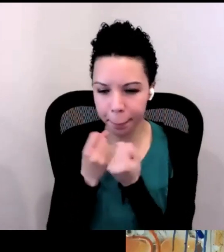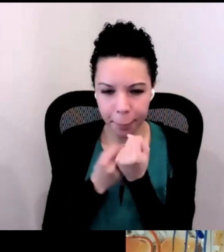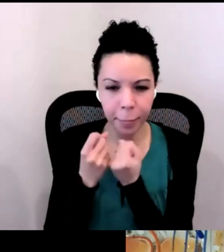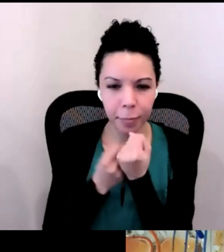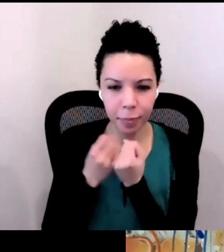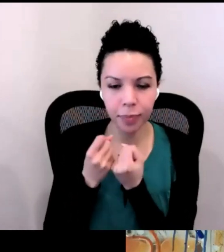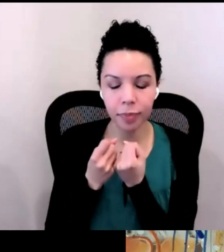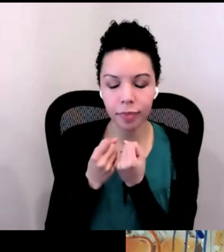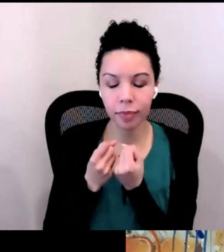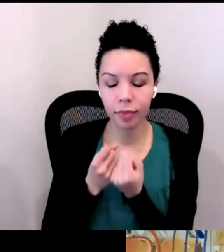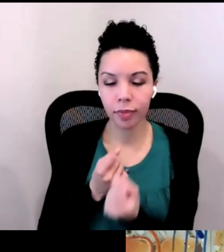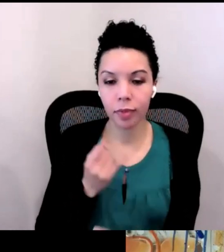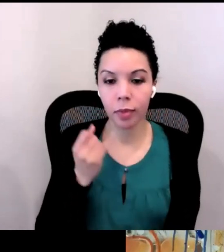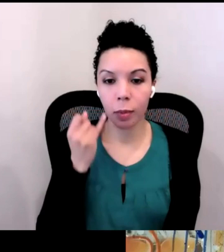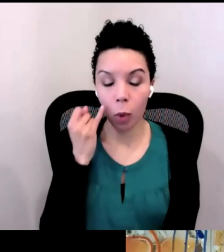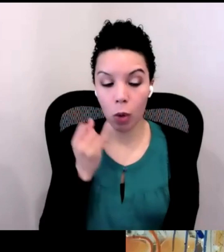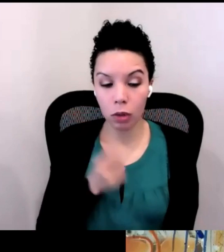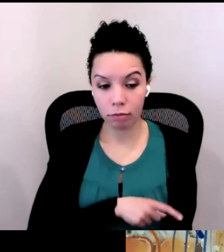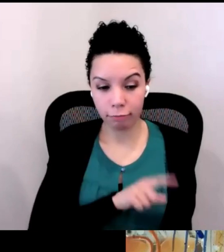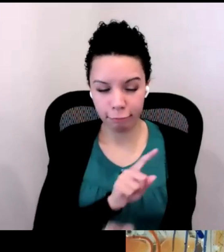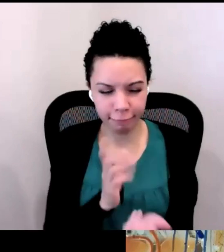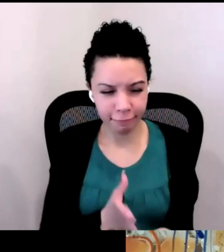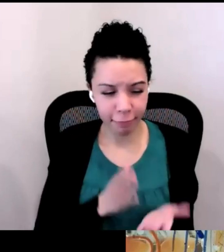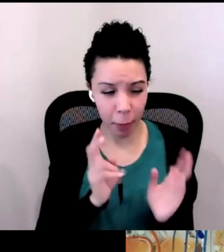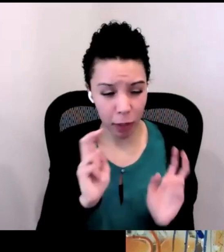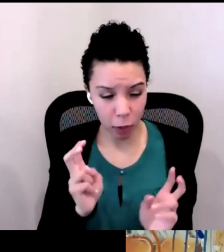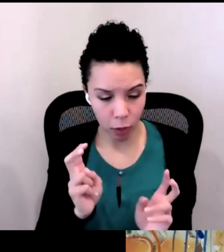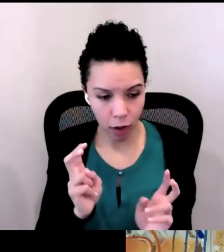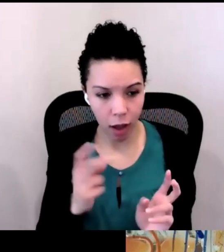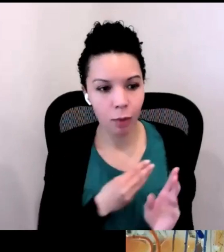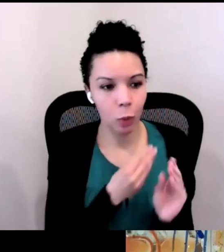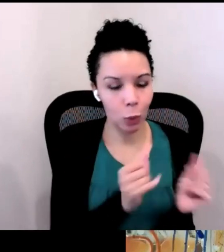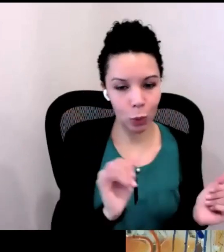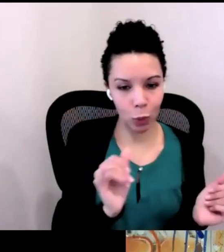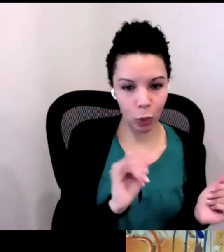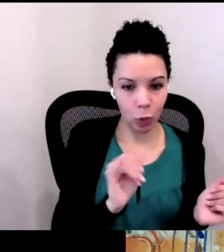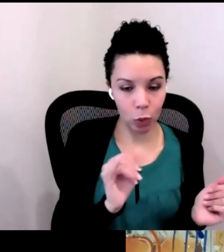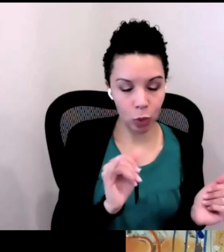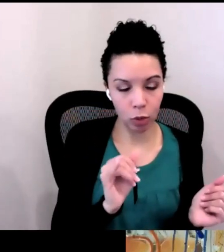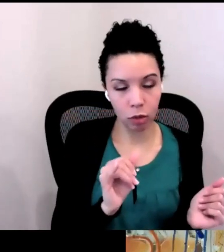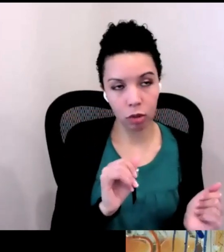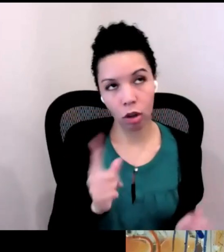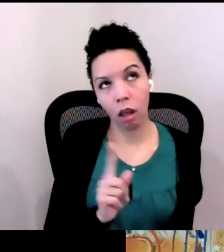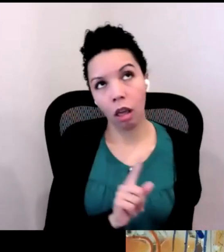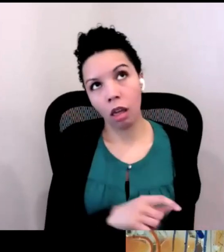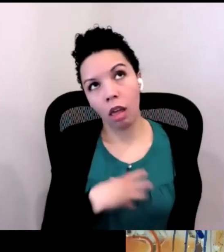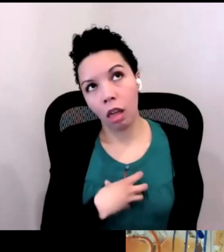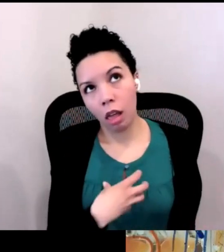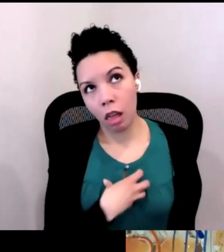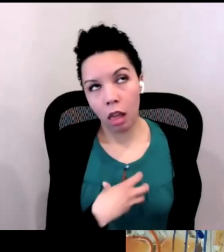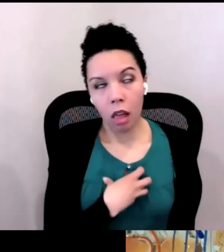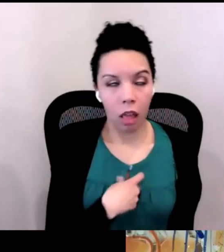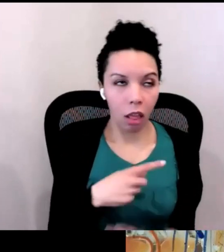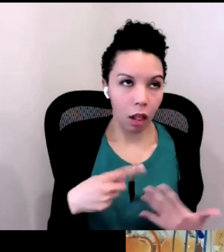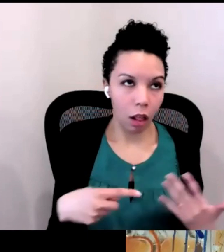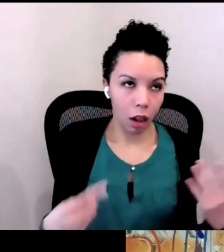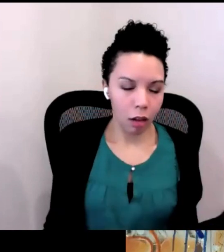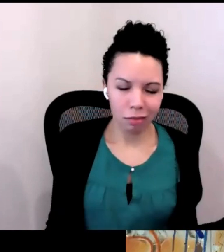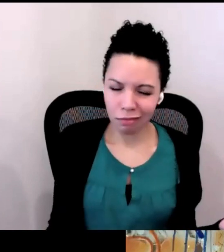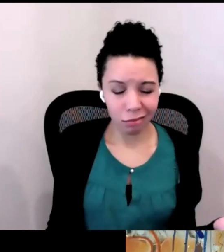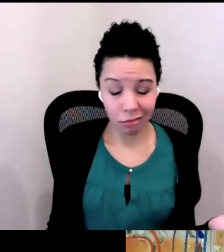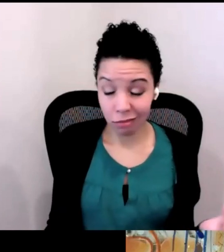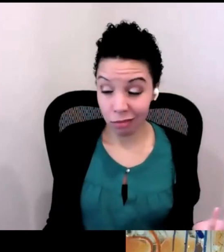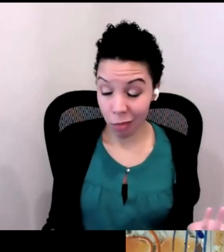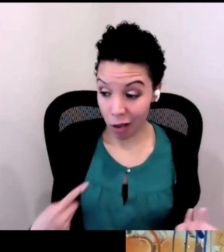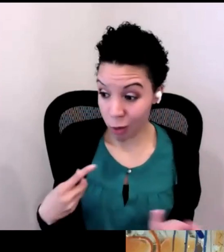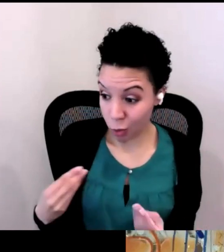an issue, they also come with a solution. It's not helpful to come and complain and not have a solution, whether if you're the